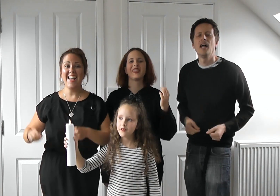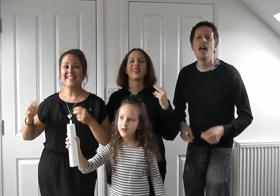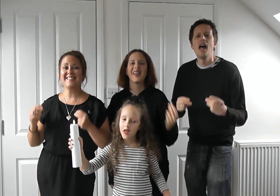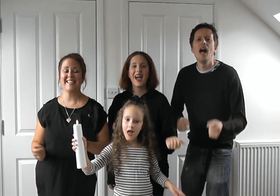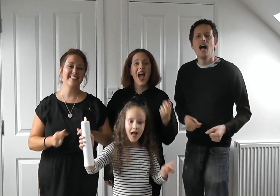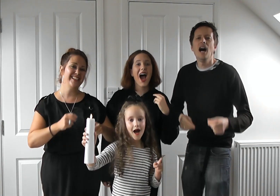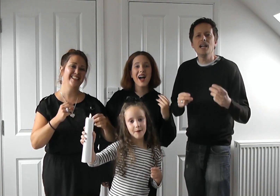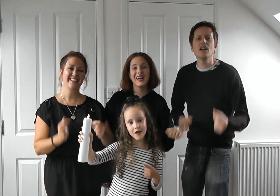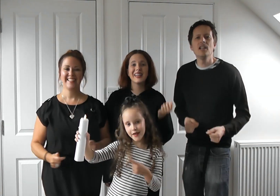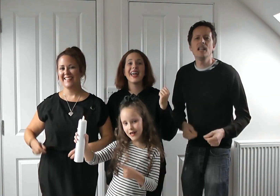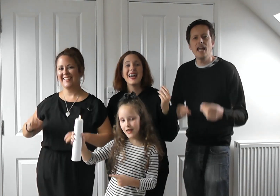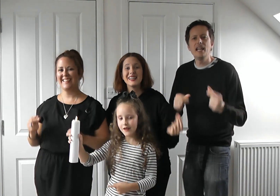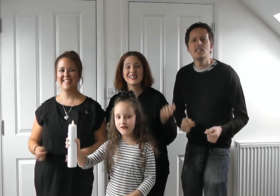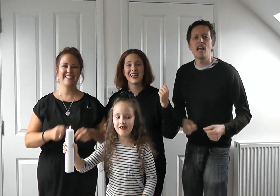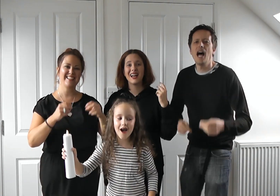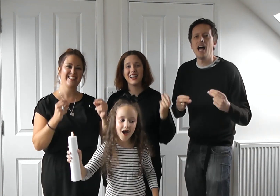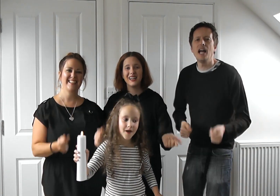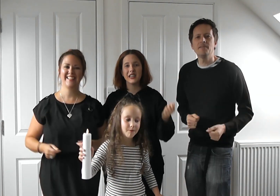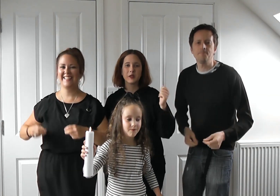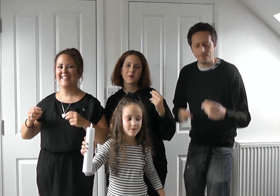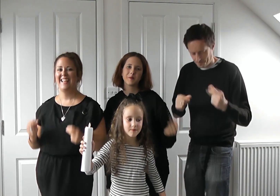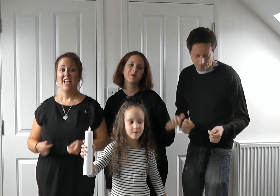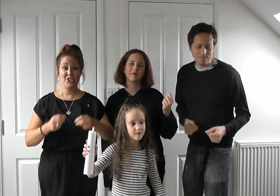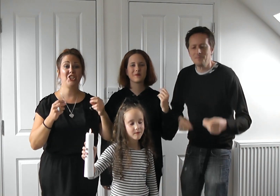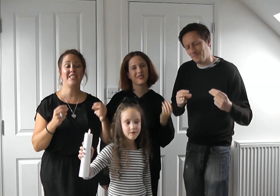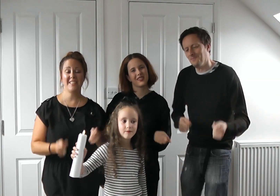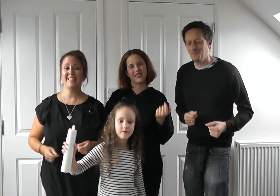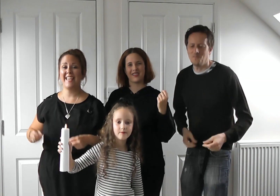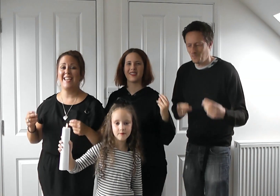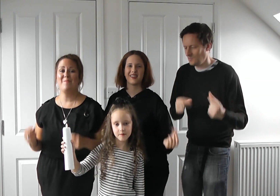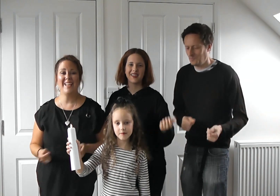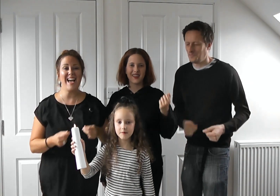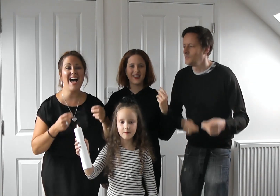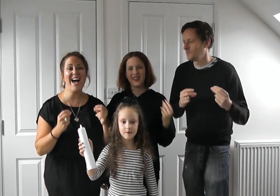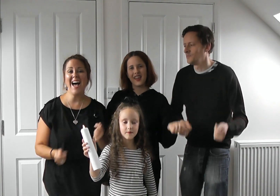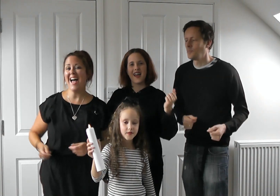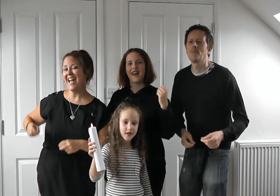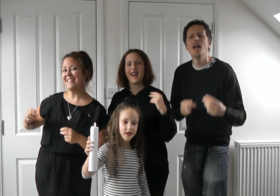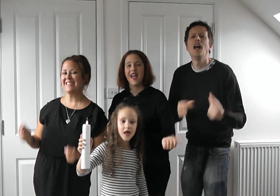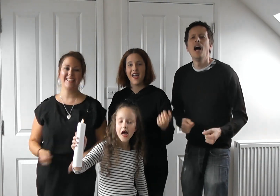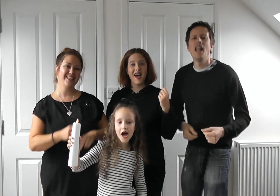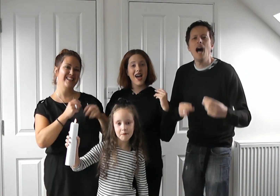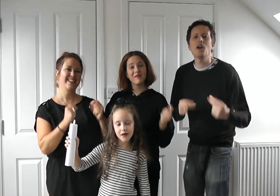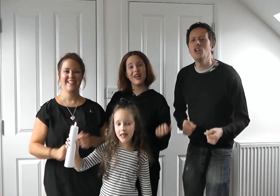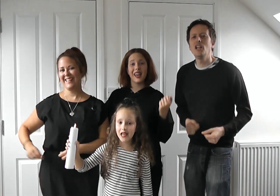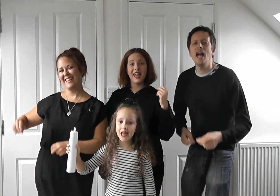light, I'm gonna let it shine. Jesus gave me light, I'm gonna let